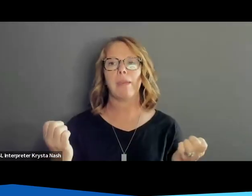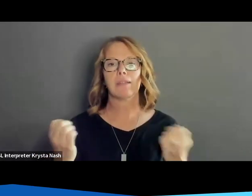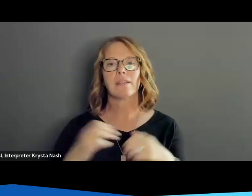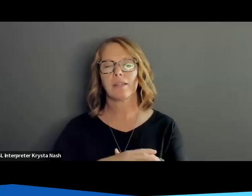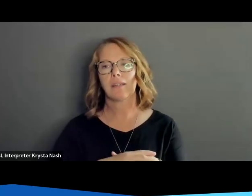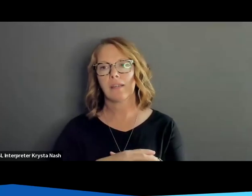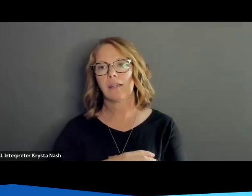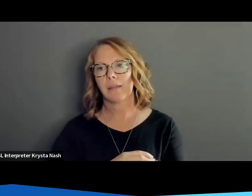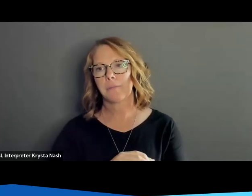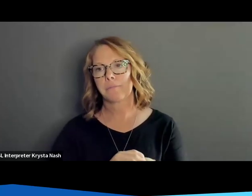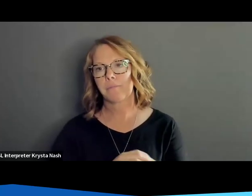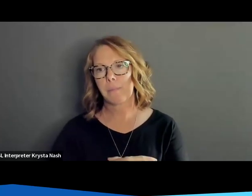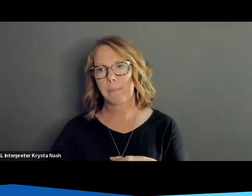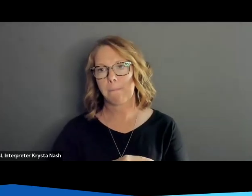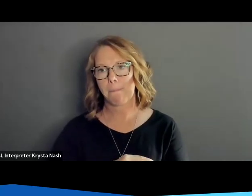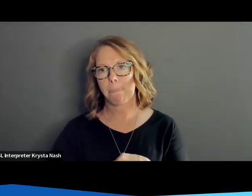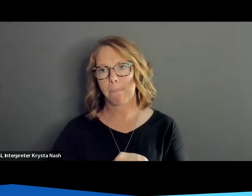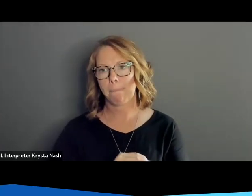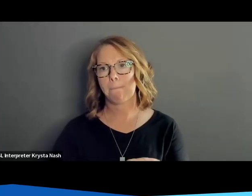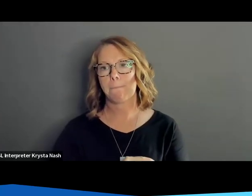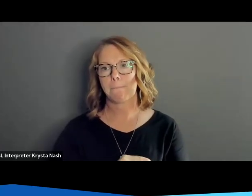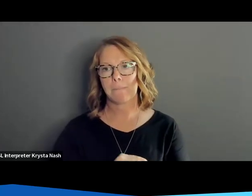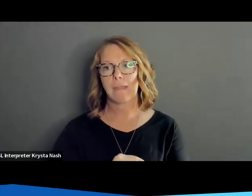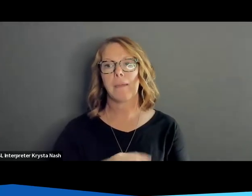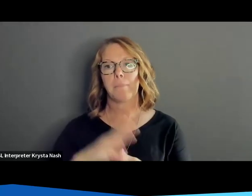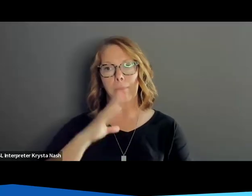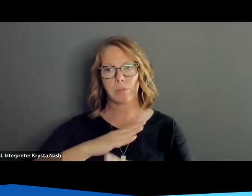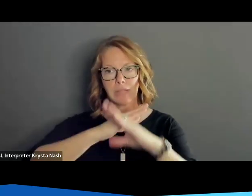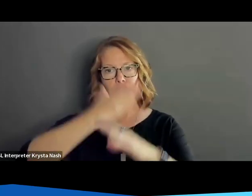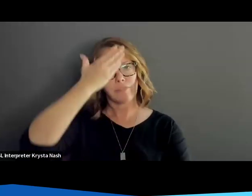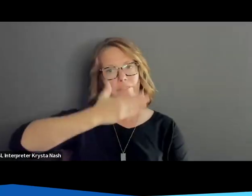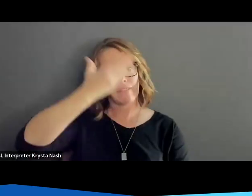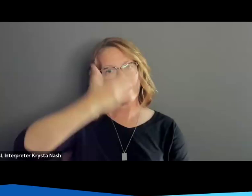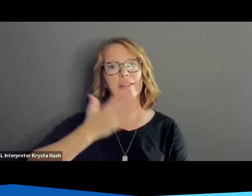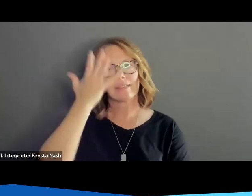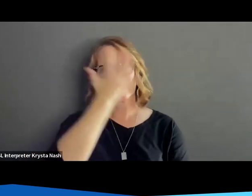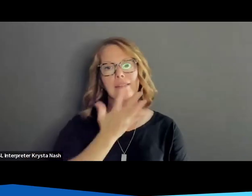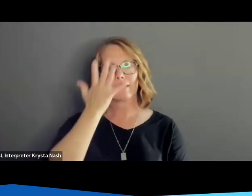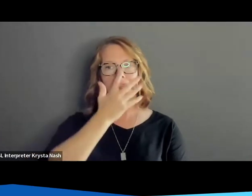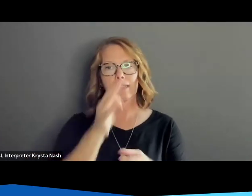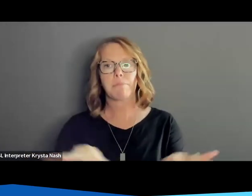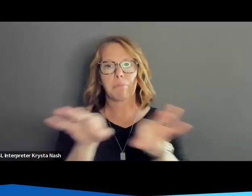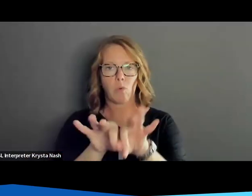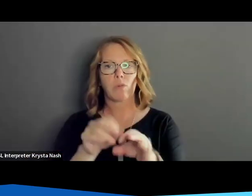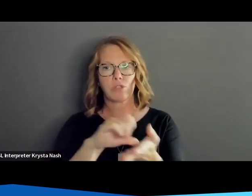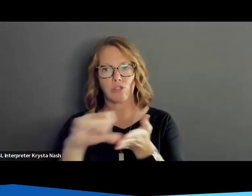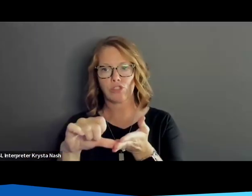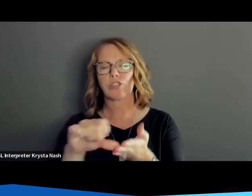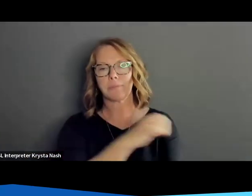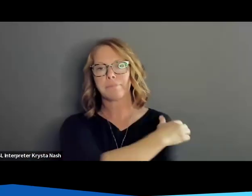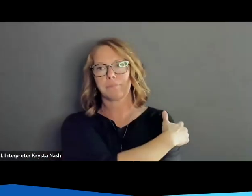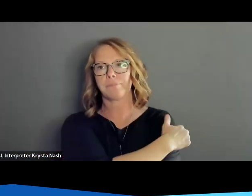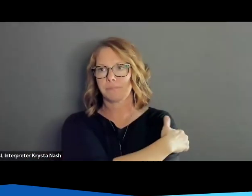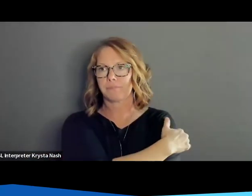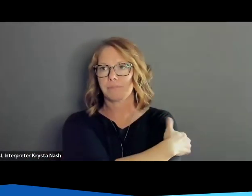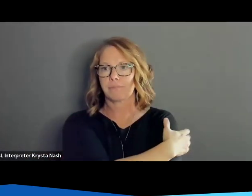awfully much. But, protection of the face is very important when you're having surgery. So those are the kind of